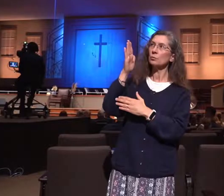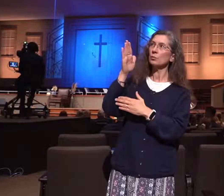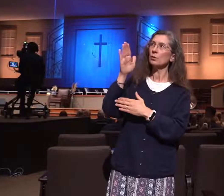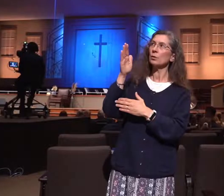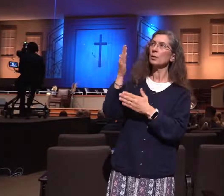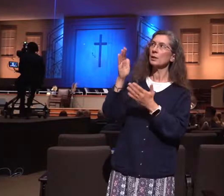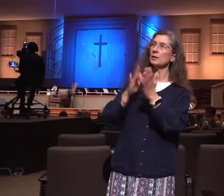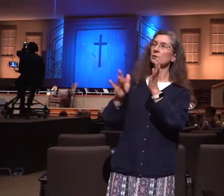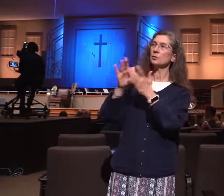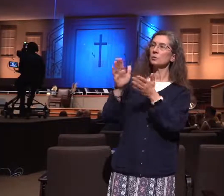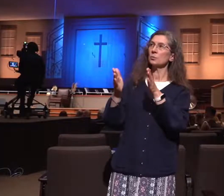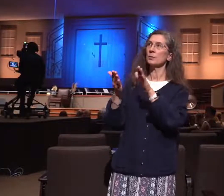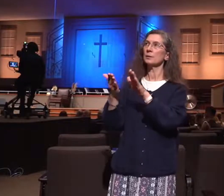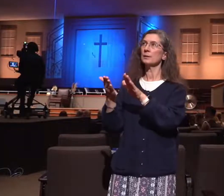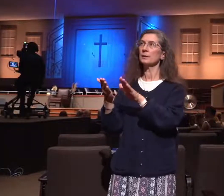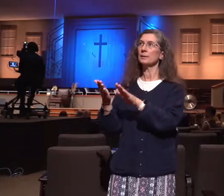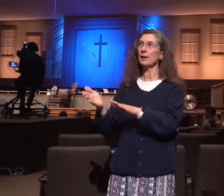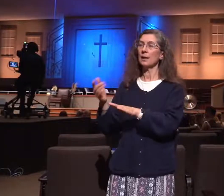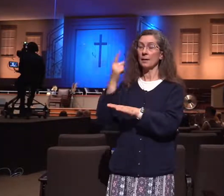sins.